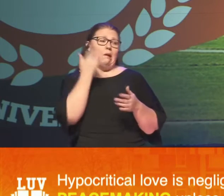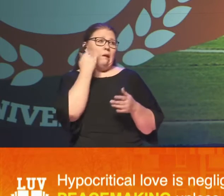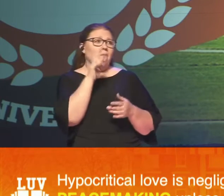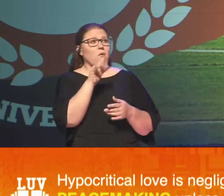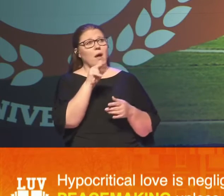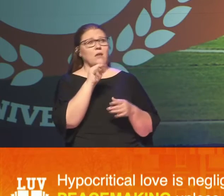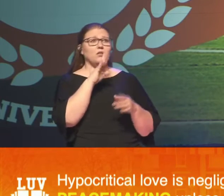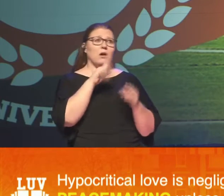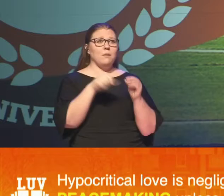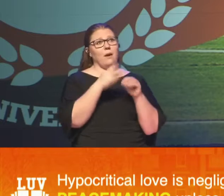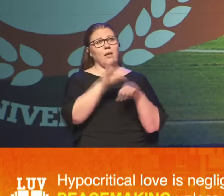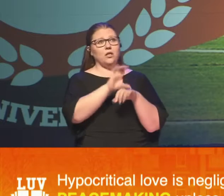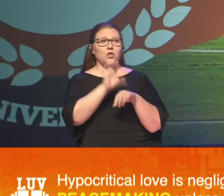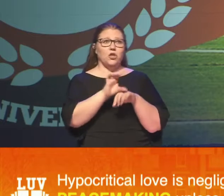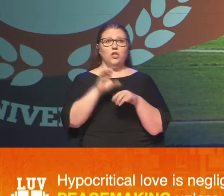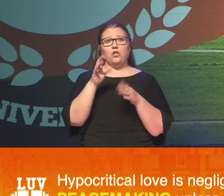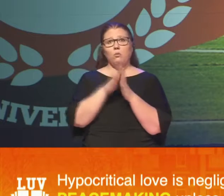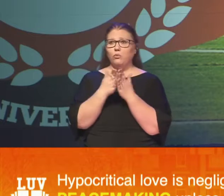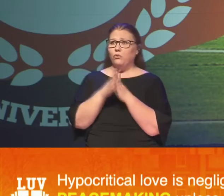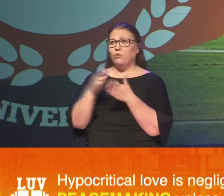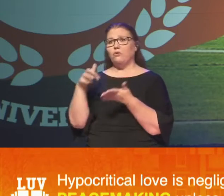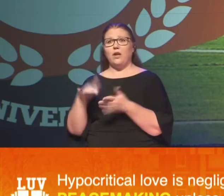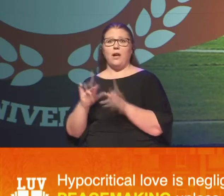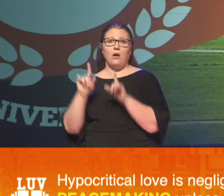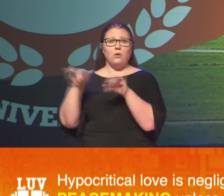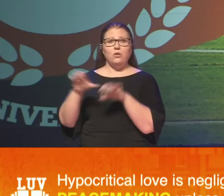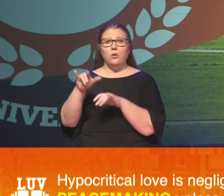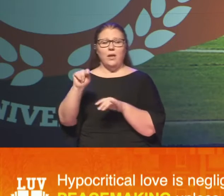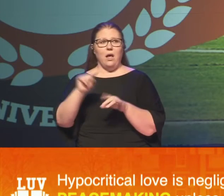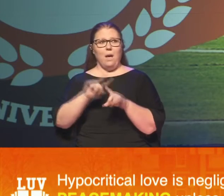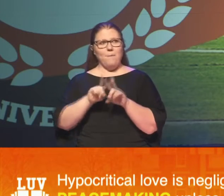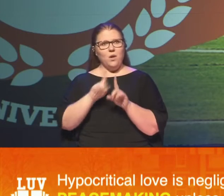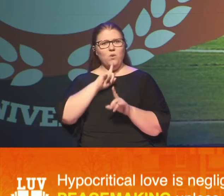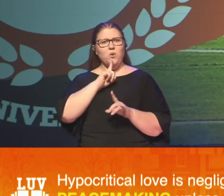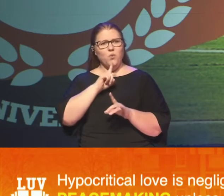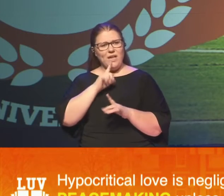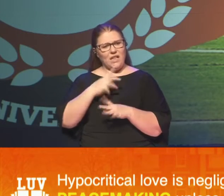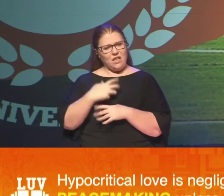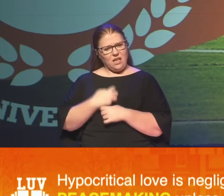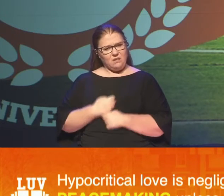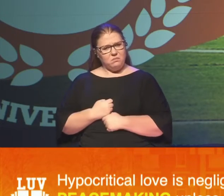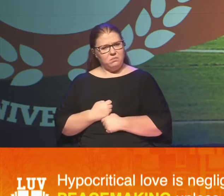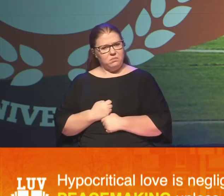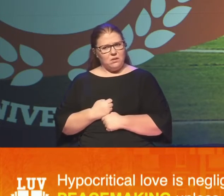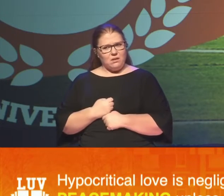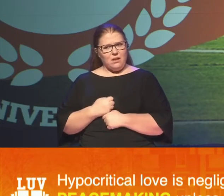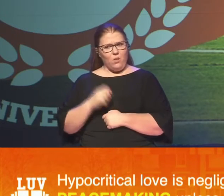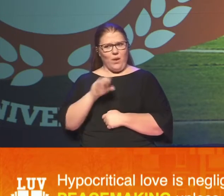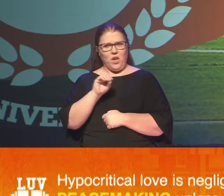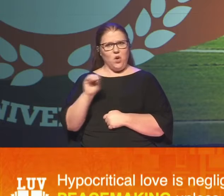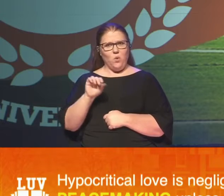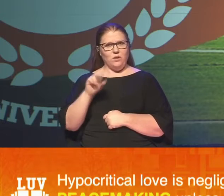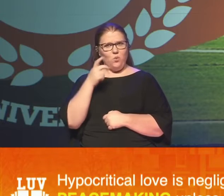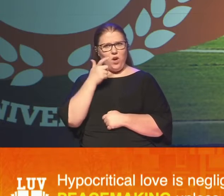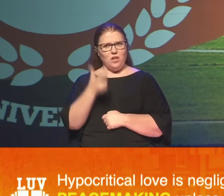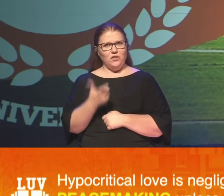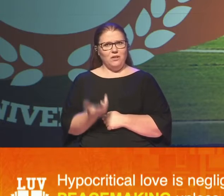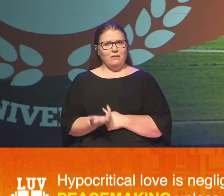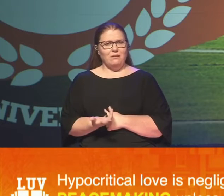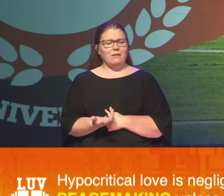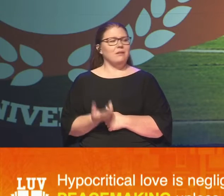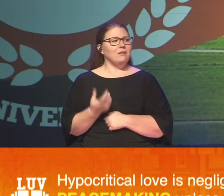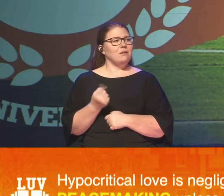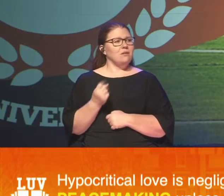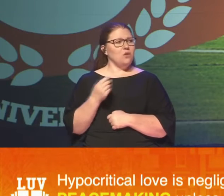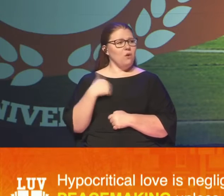there's a book and there's a study, then I'll go do it. But are we actually internalizing it when nobody's watching? So for